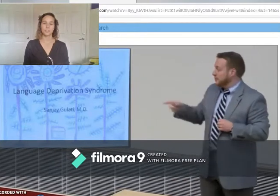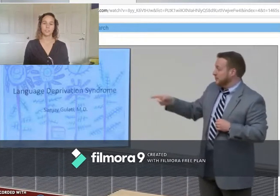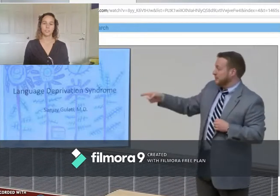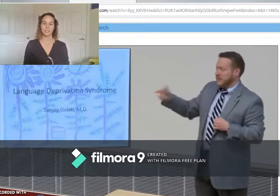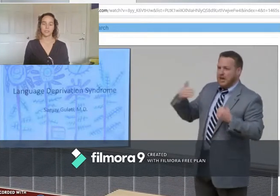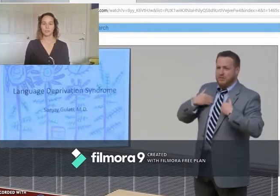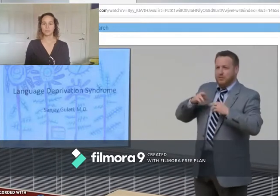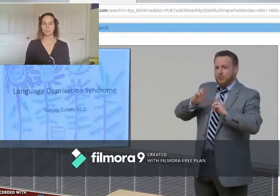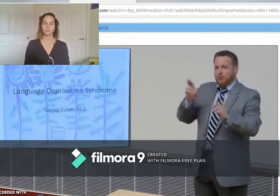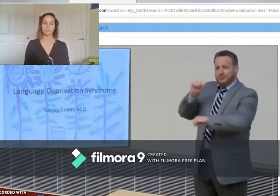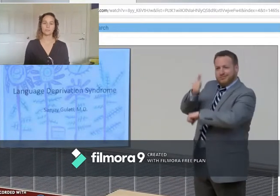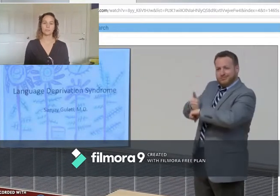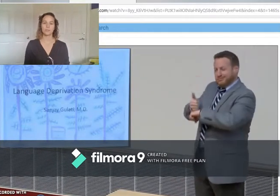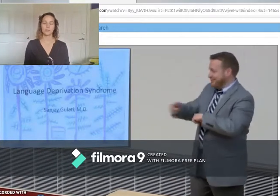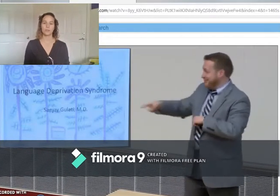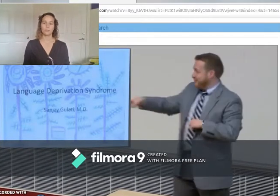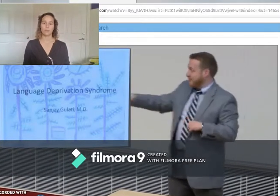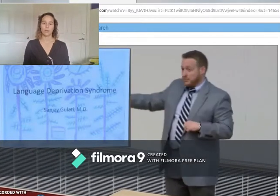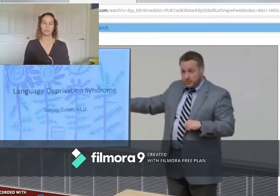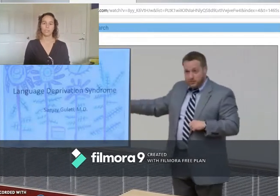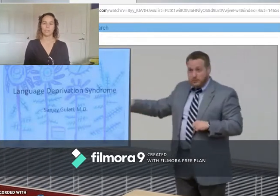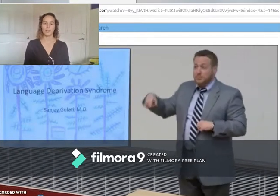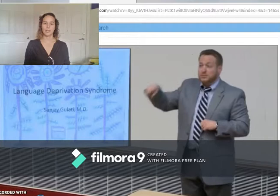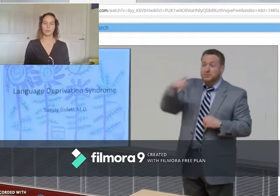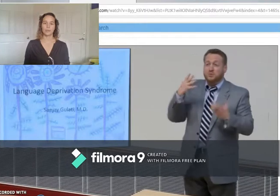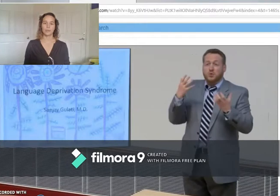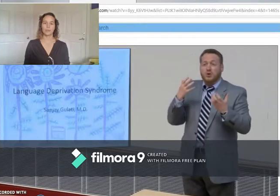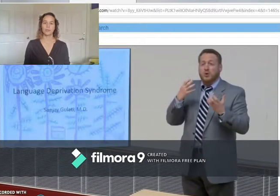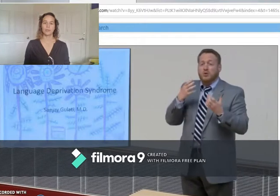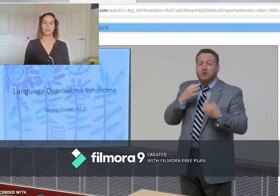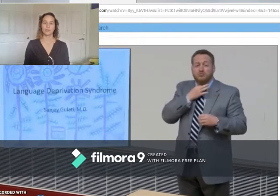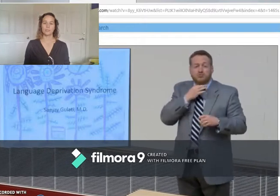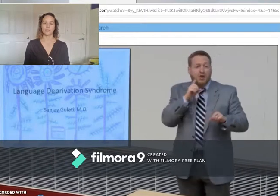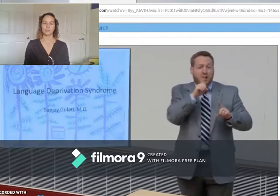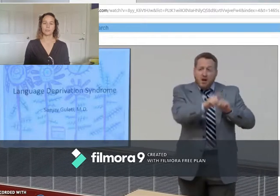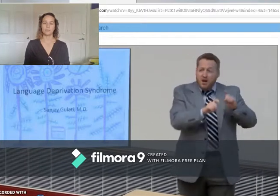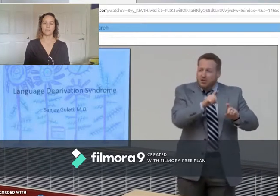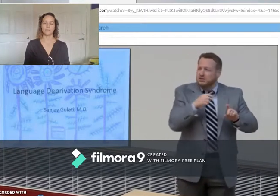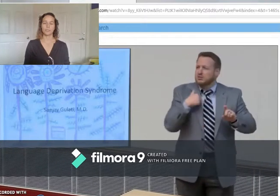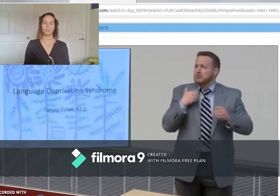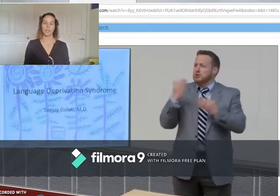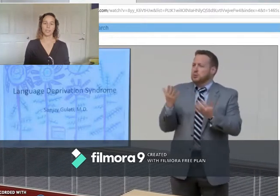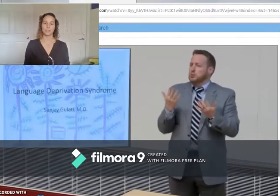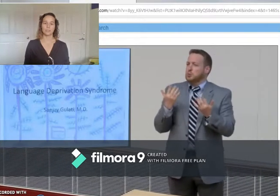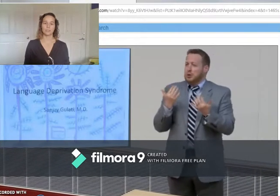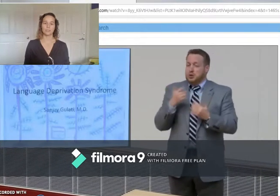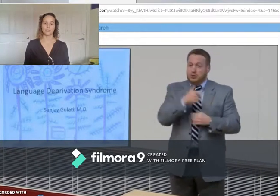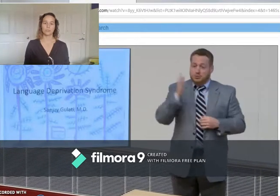And just as a disclaimer, we have already set up a system for